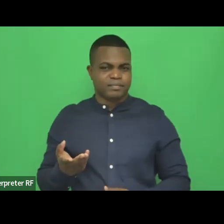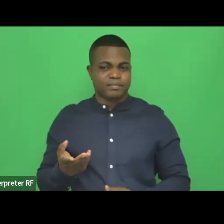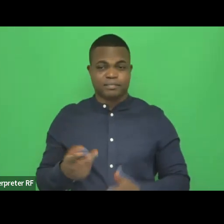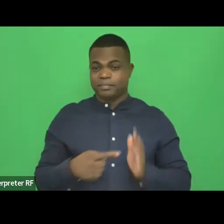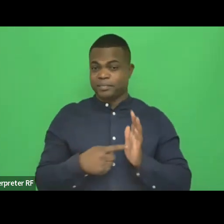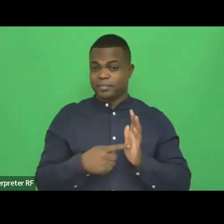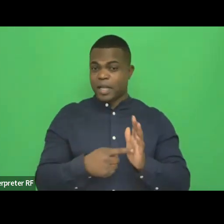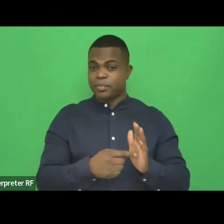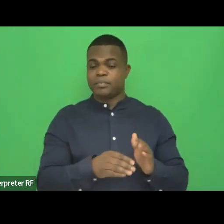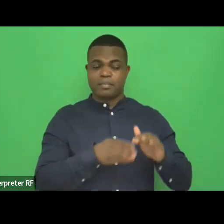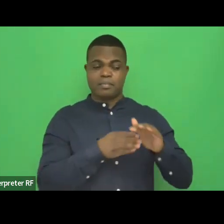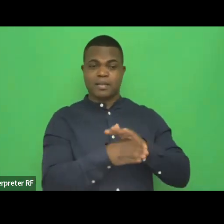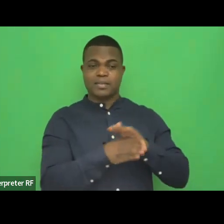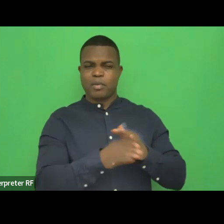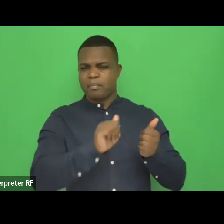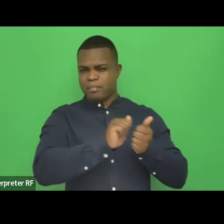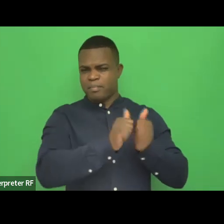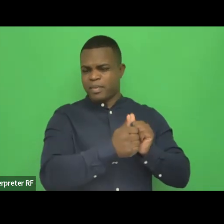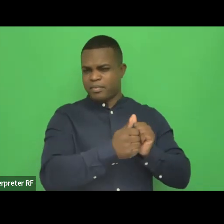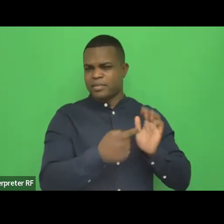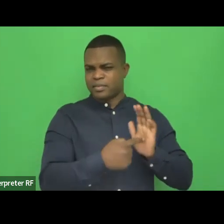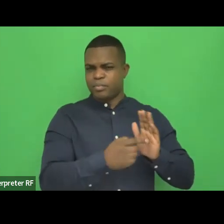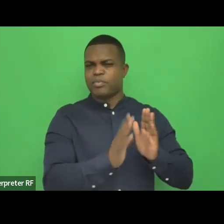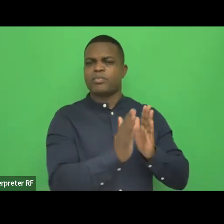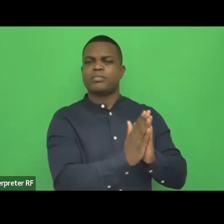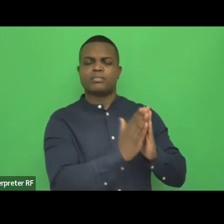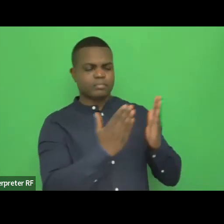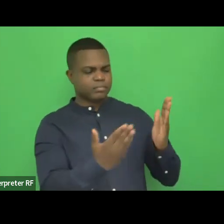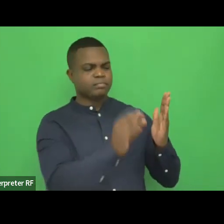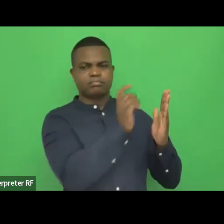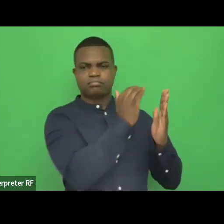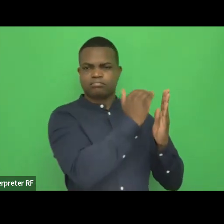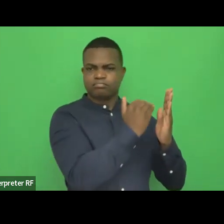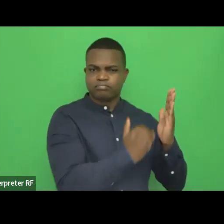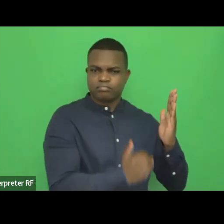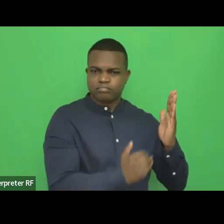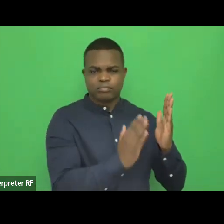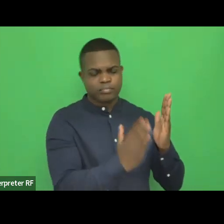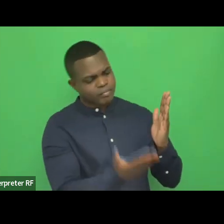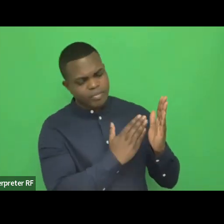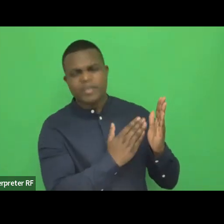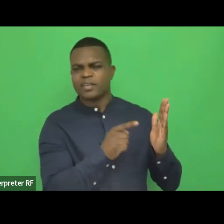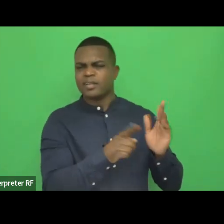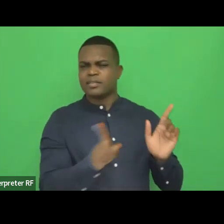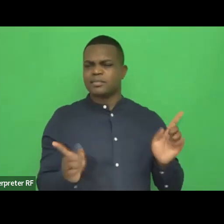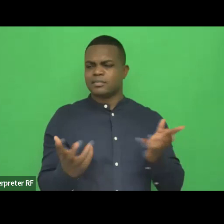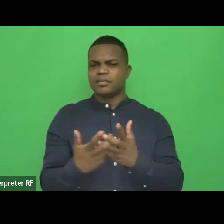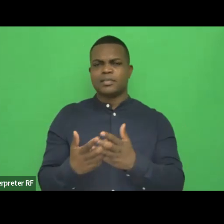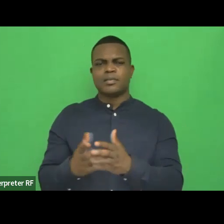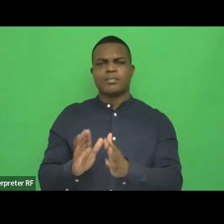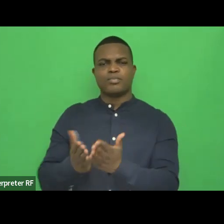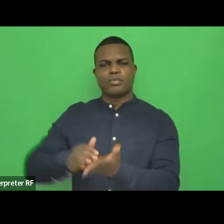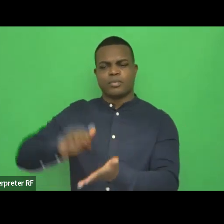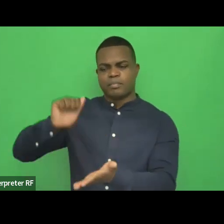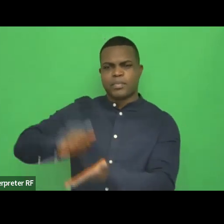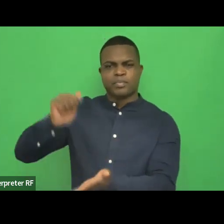This same title is available on the VitalSource platform. Here too, all the accessibility metadata is included in a tab on the book